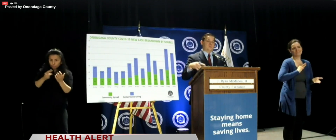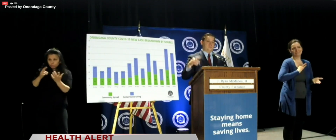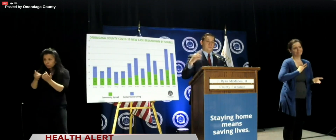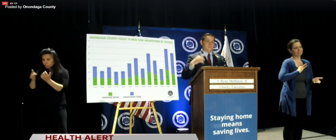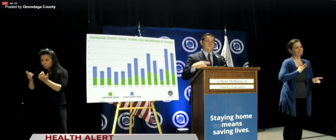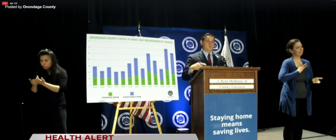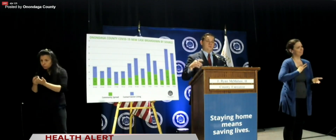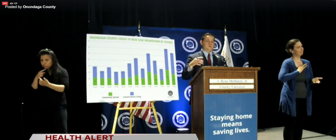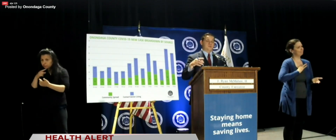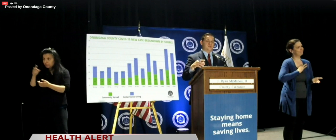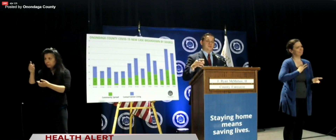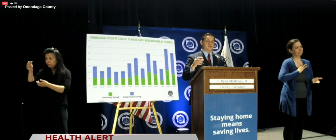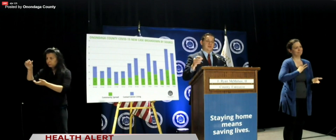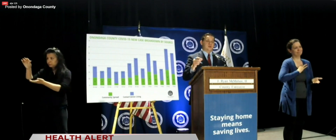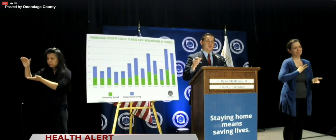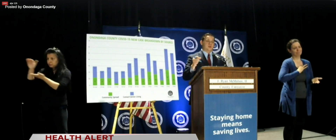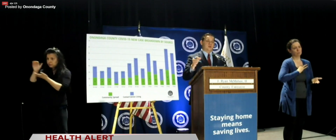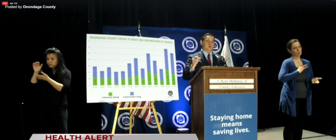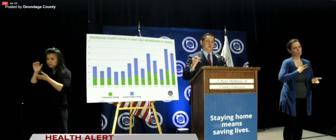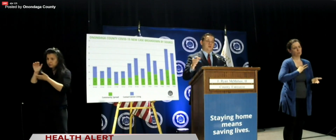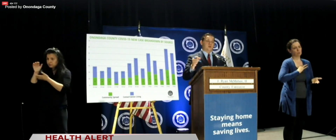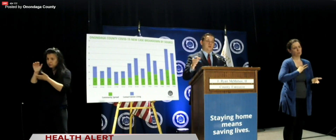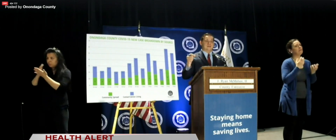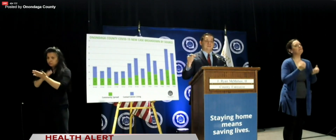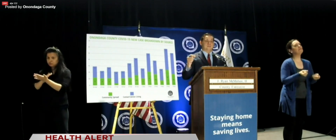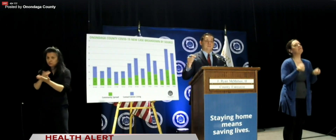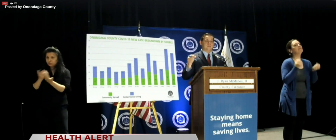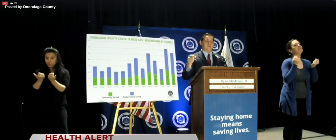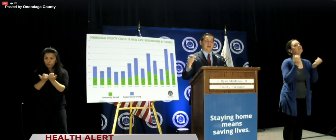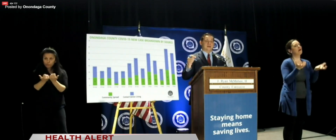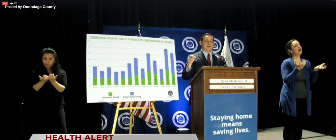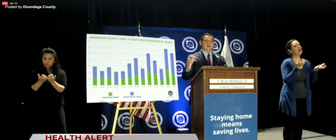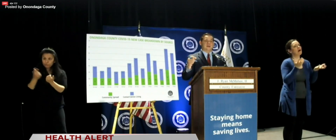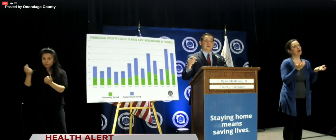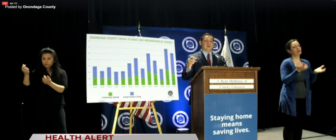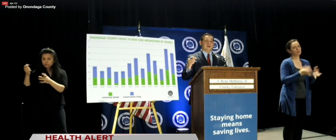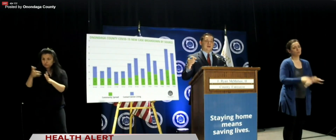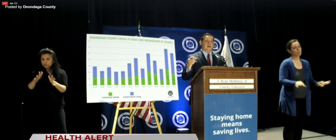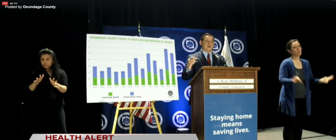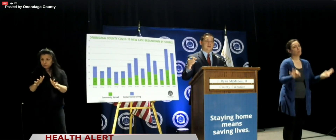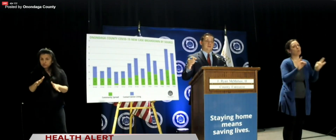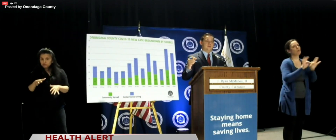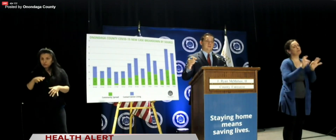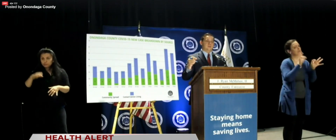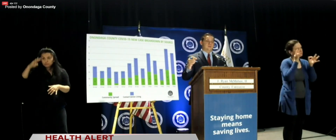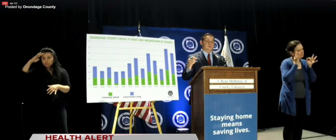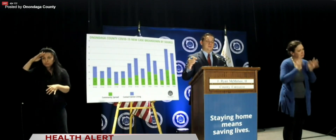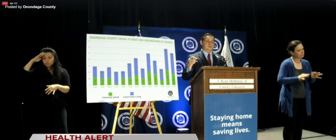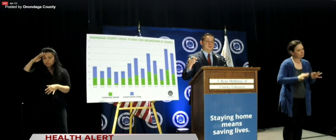important decisions that nobody really wants to make. These,